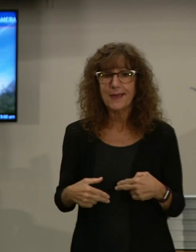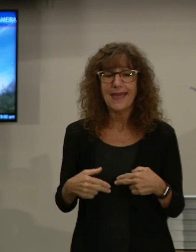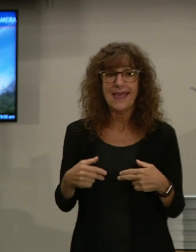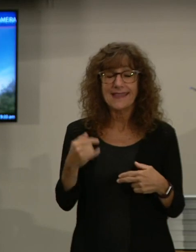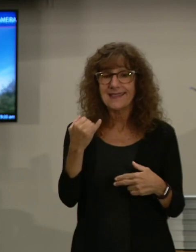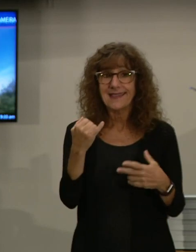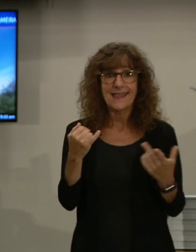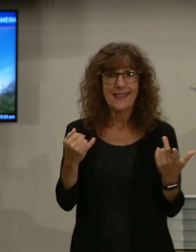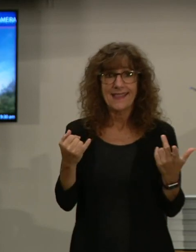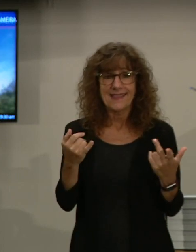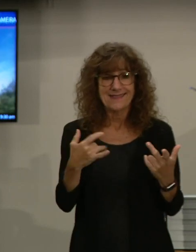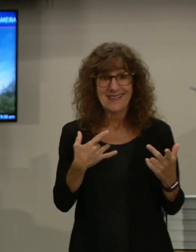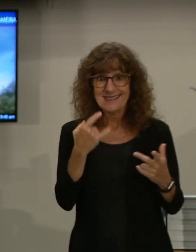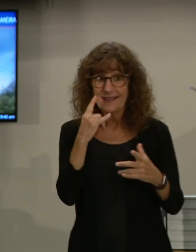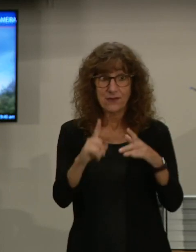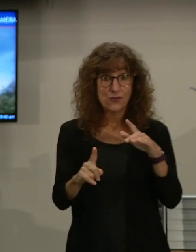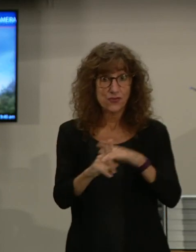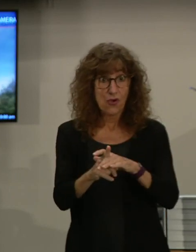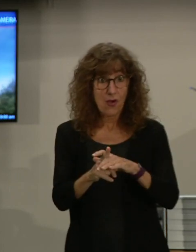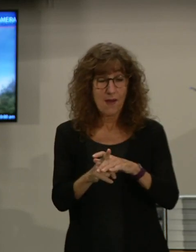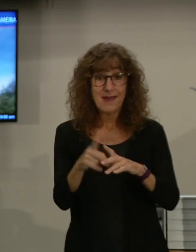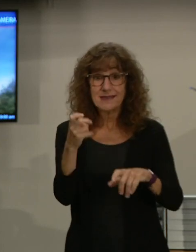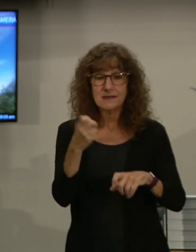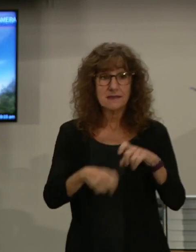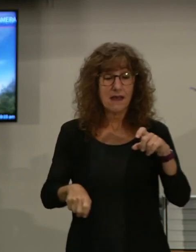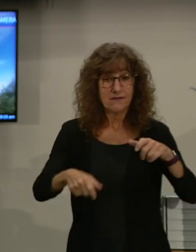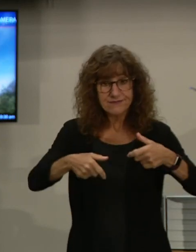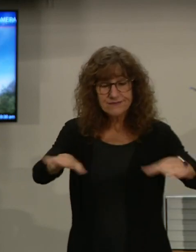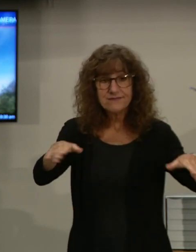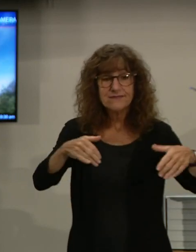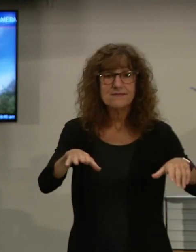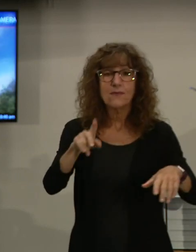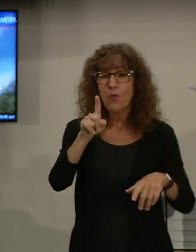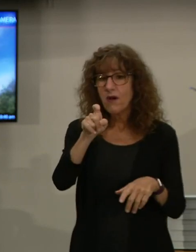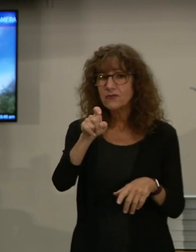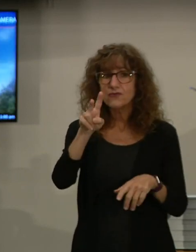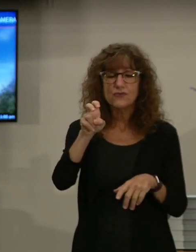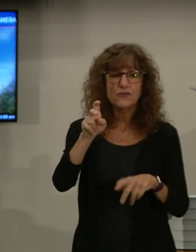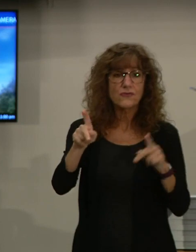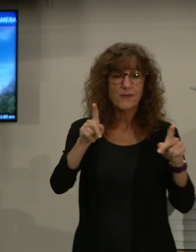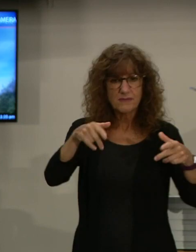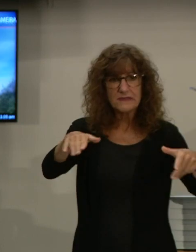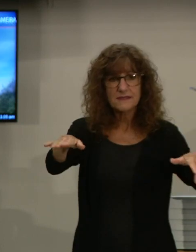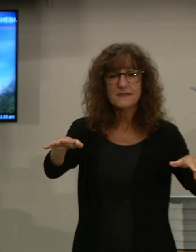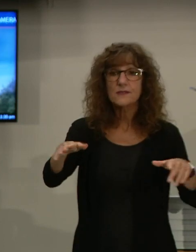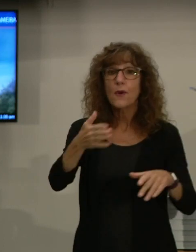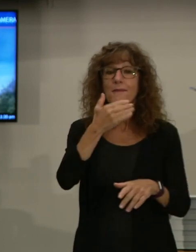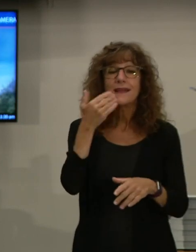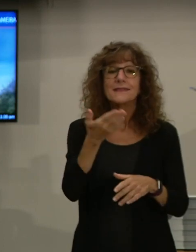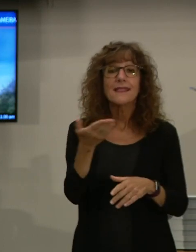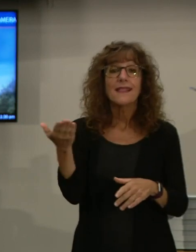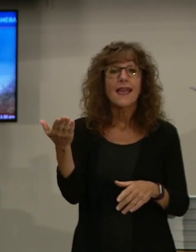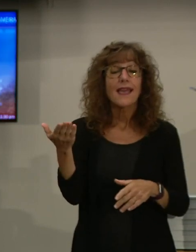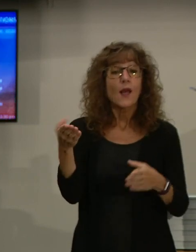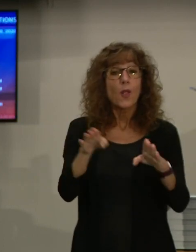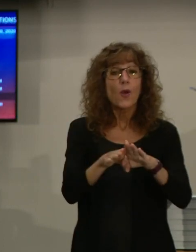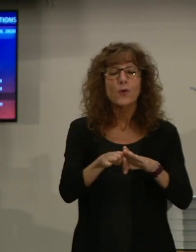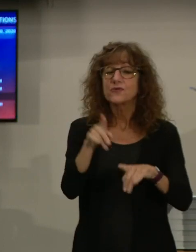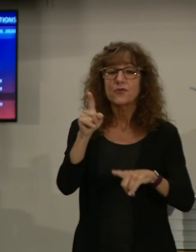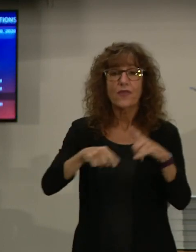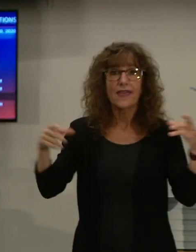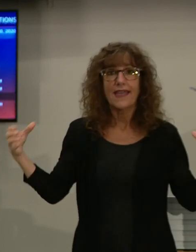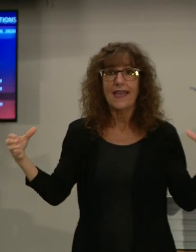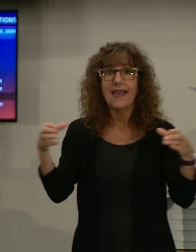show up and it's difficult to disperse a crowd of hundreds of people safely. And so the better thing to do is make sure they never convene in the first